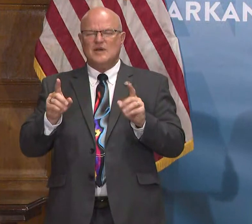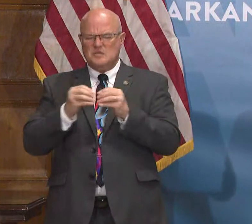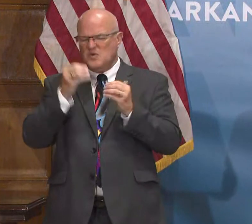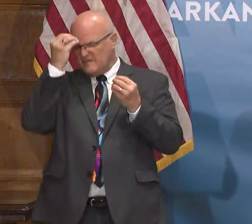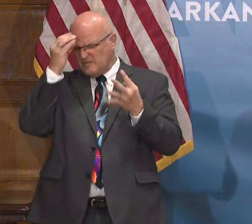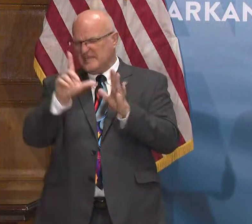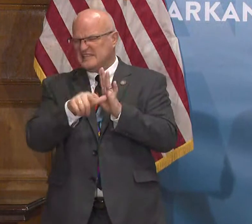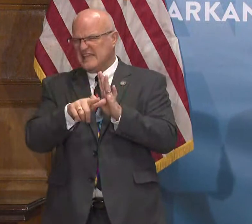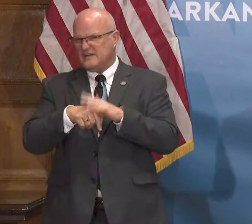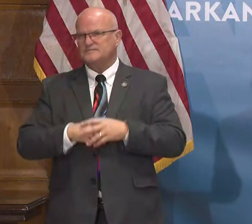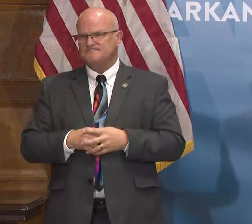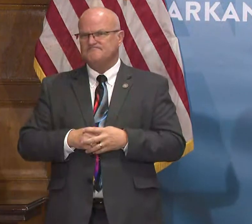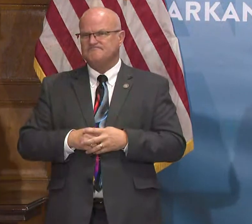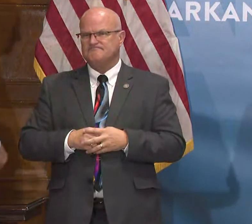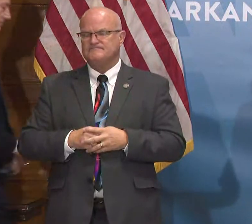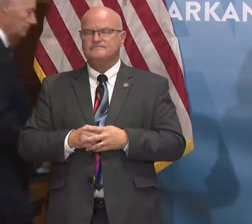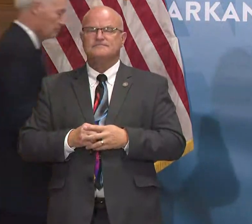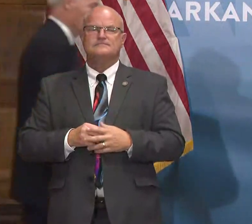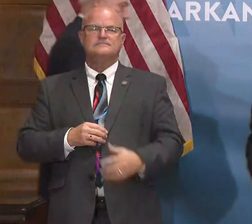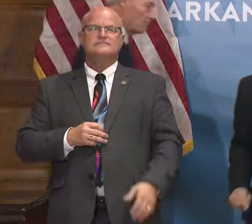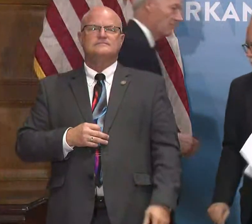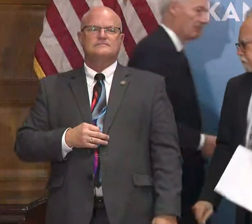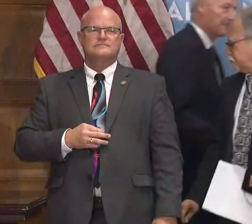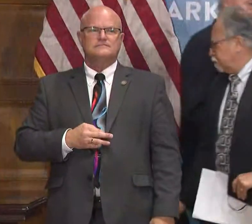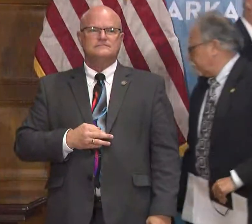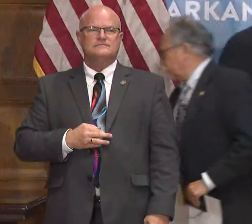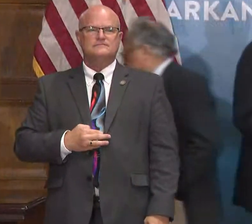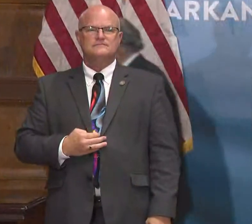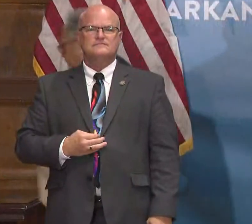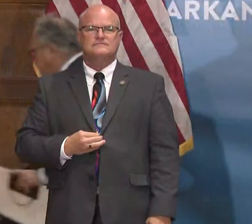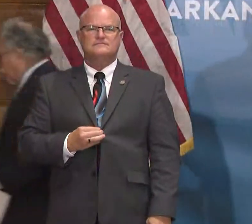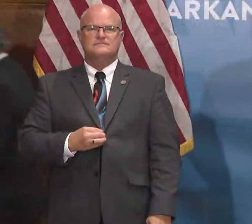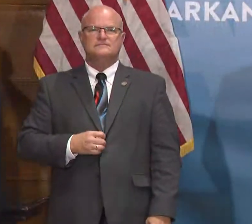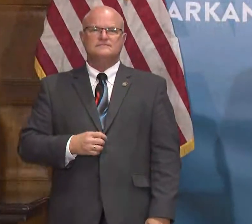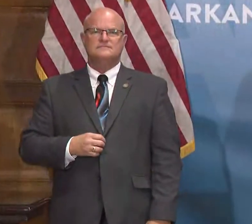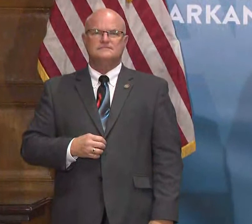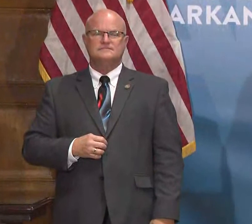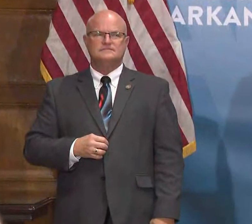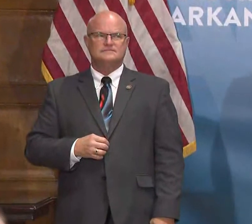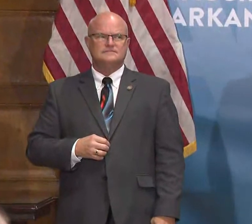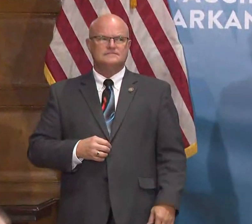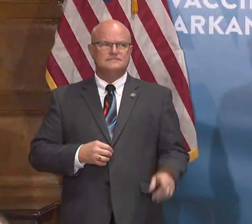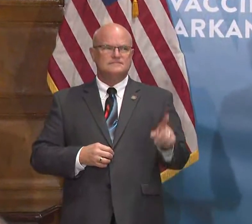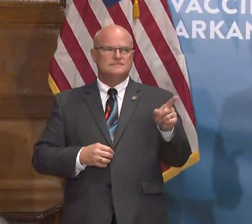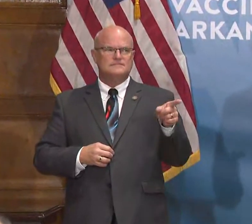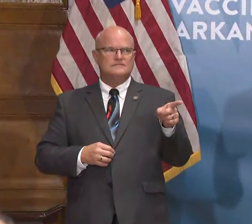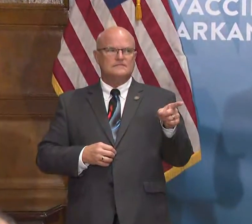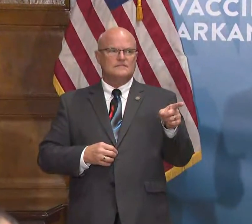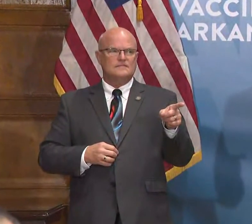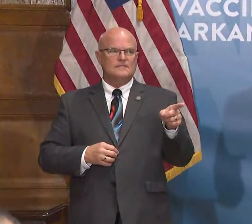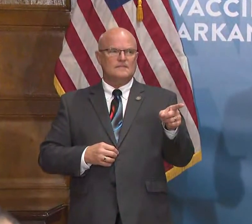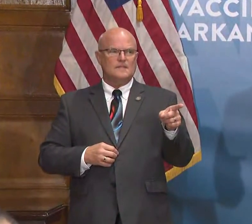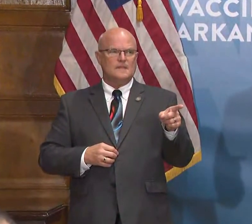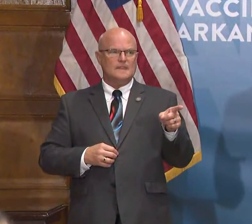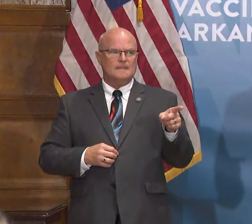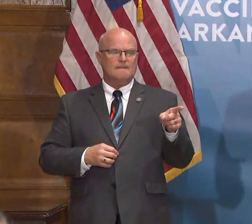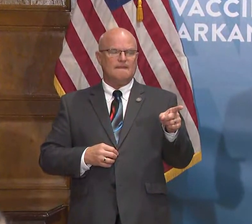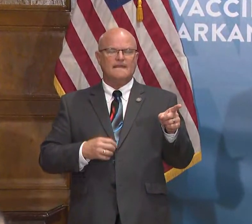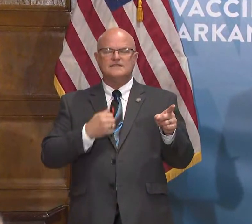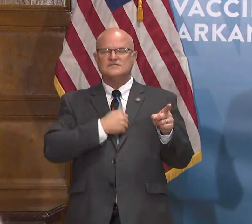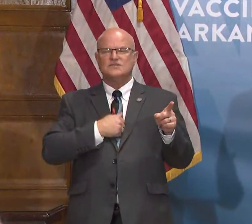you more information as we go forward. sorry to beat a dead